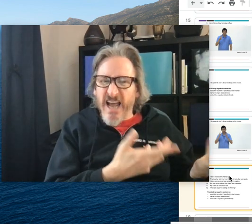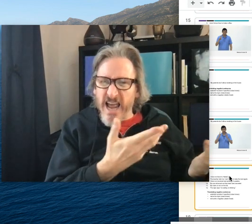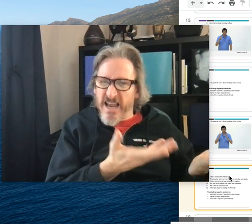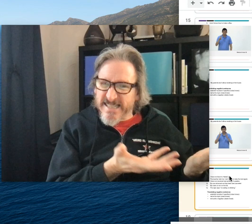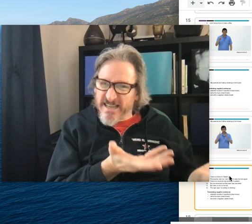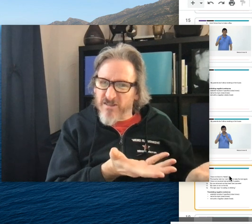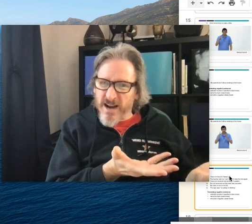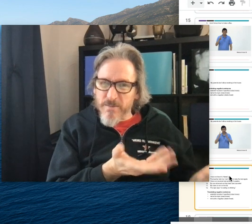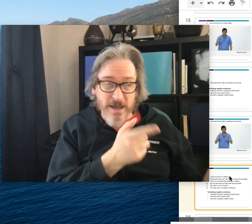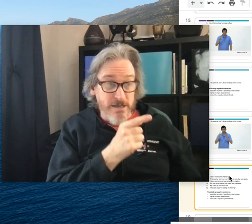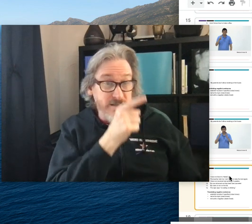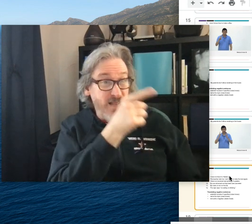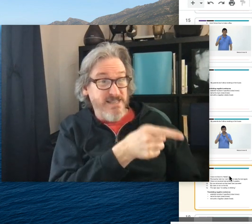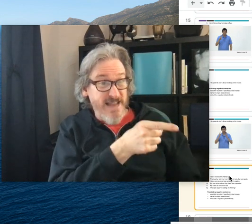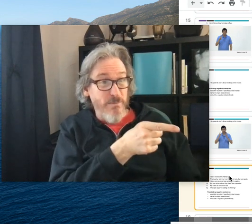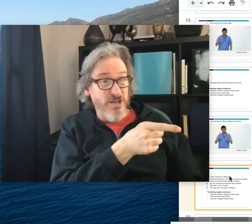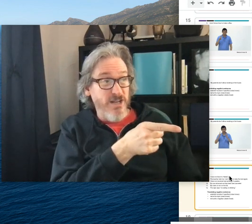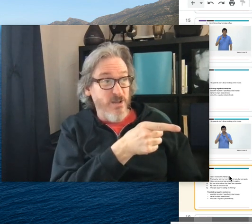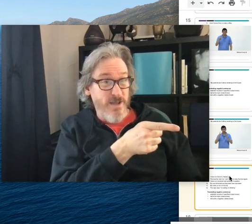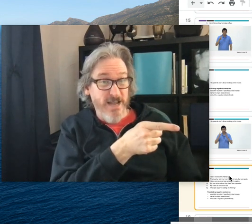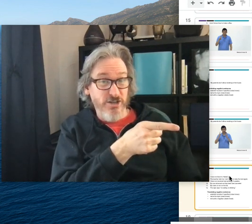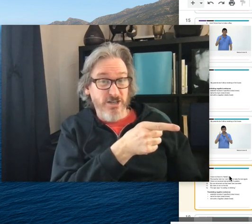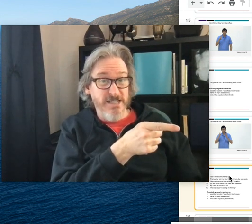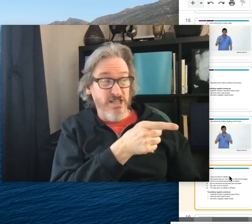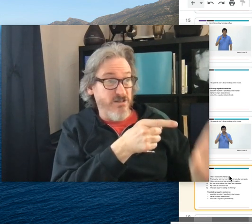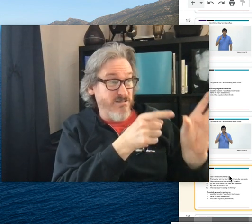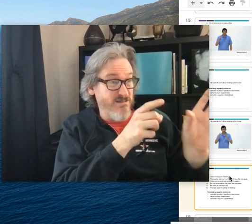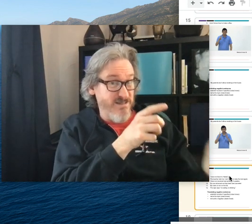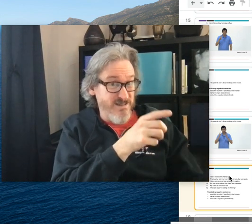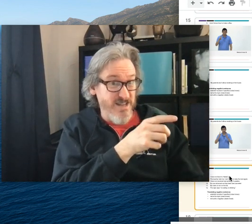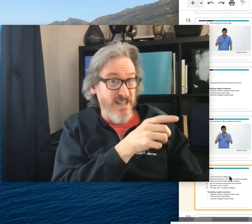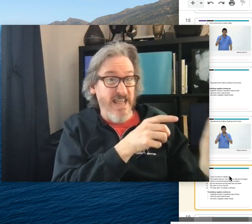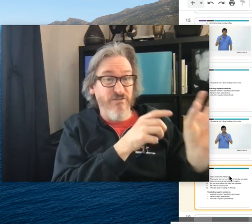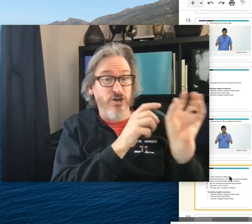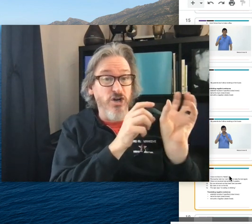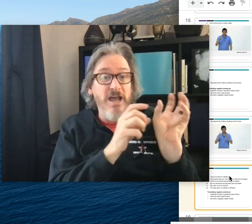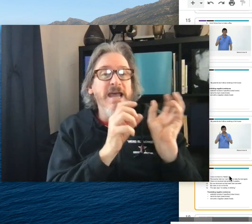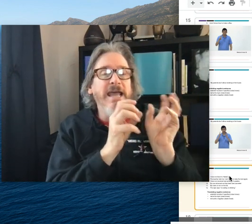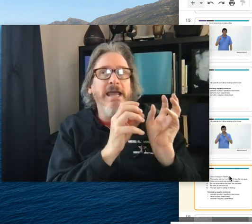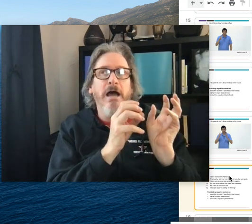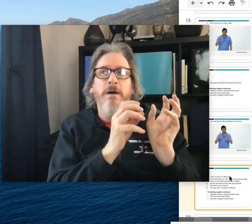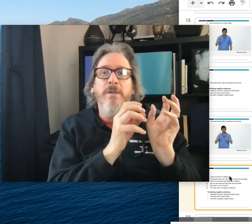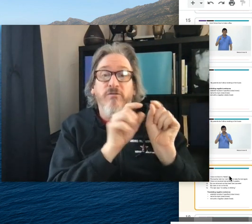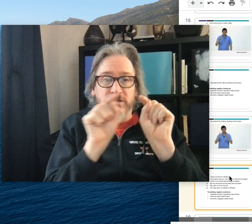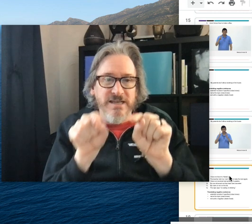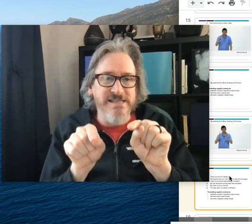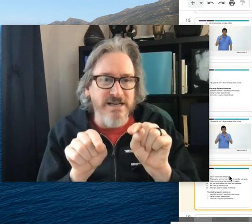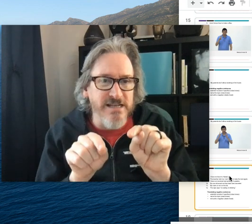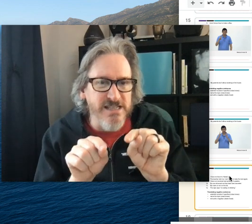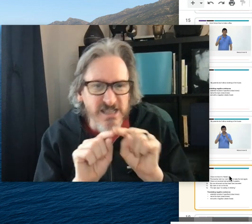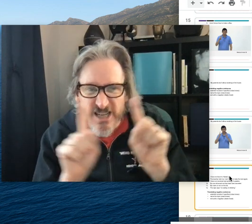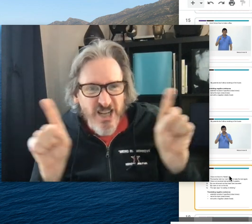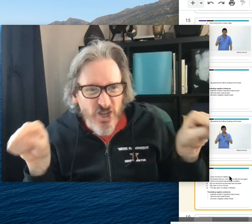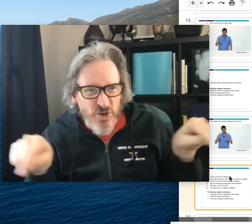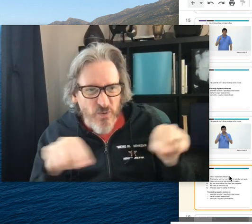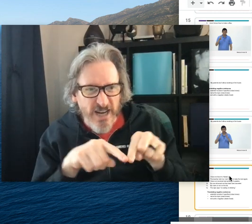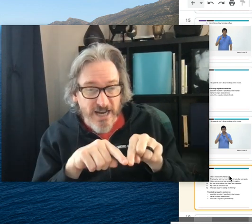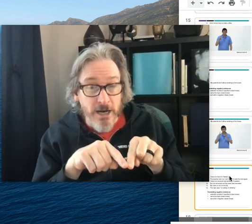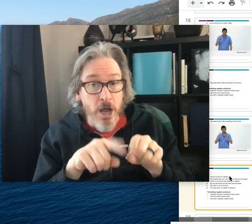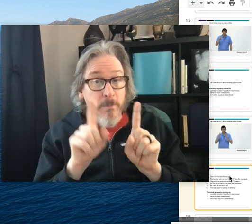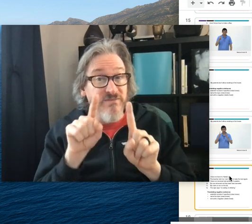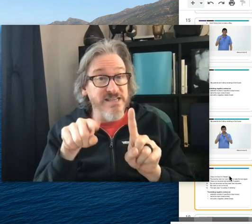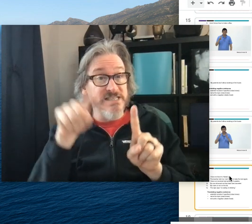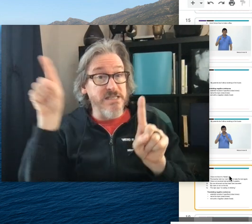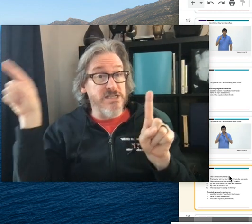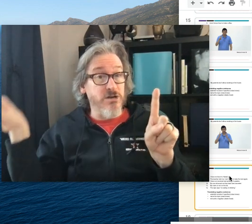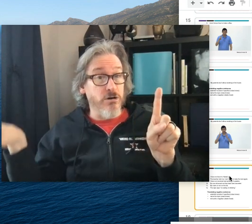I recommend establishing a location because if you're for these sentences, you don't need